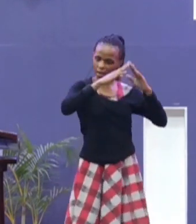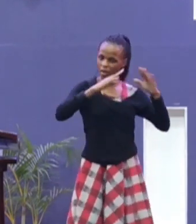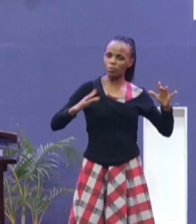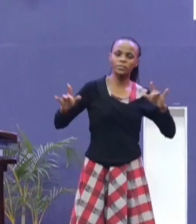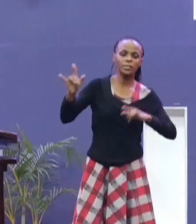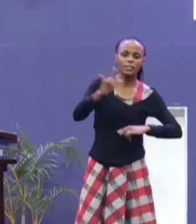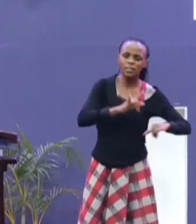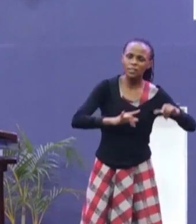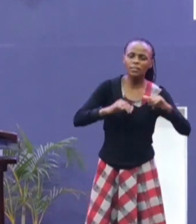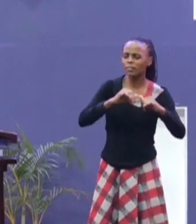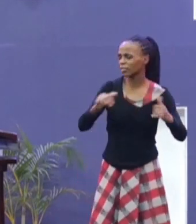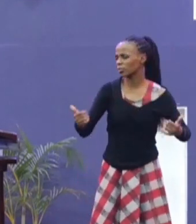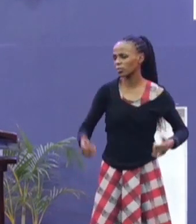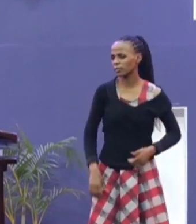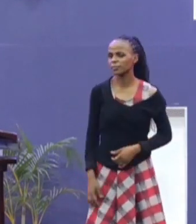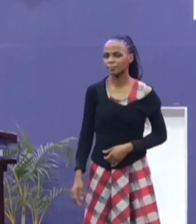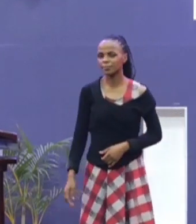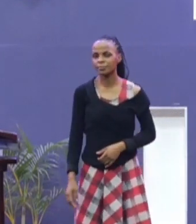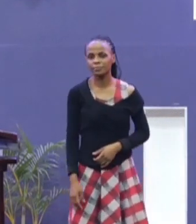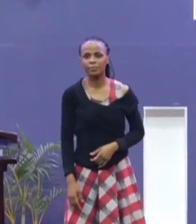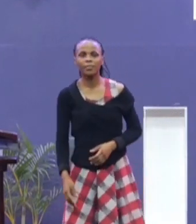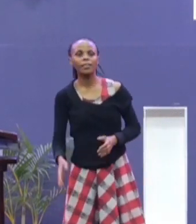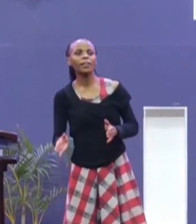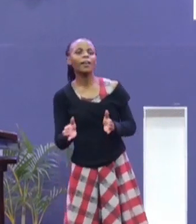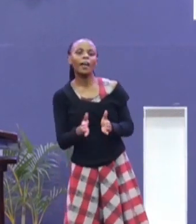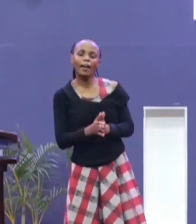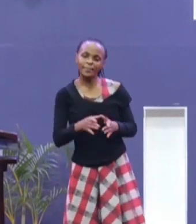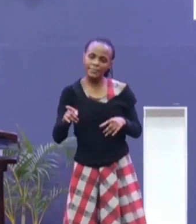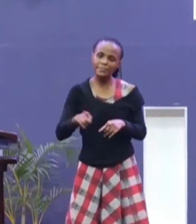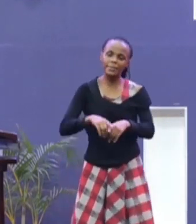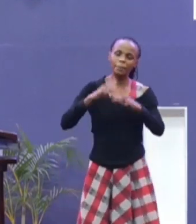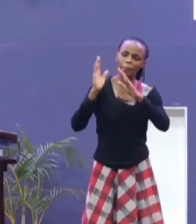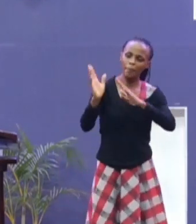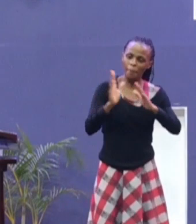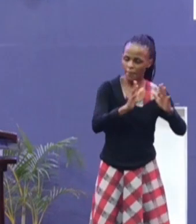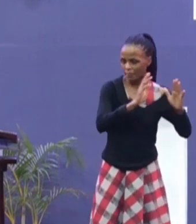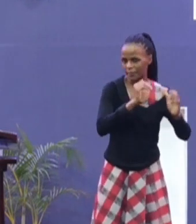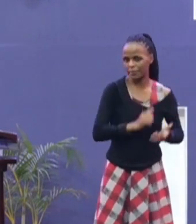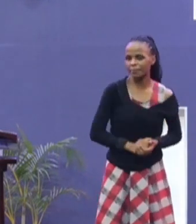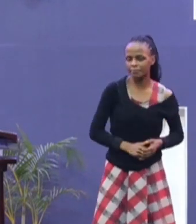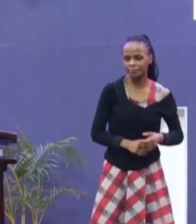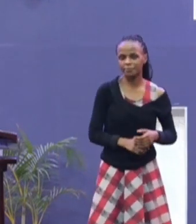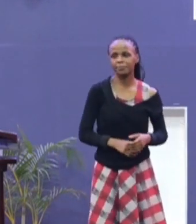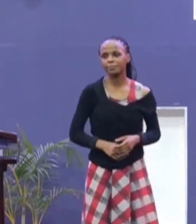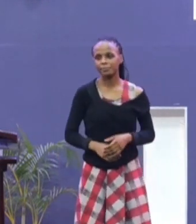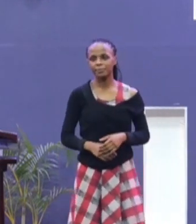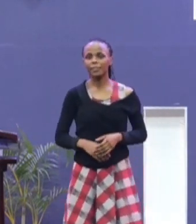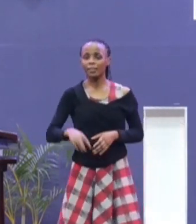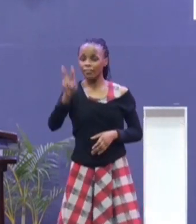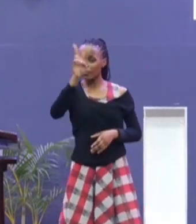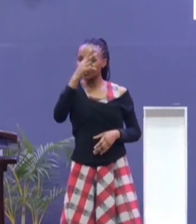Nasanga nge nyumba yereddwa ngeteredde. And it is put in order. Ngeteredde bulungi. Verses